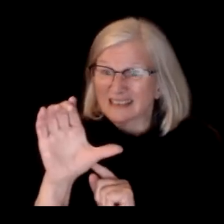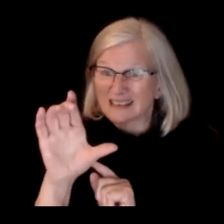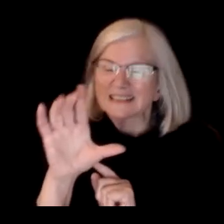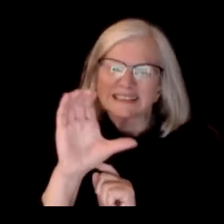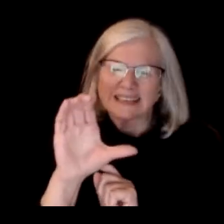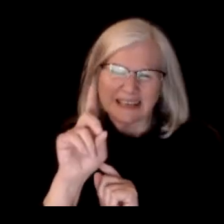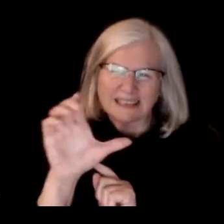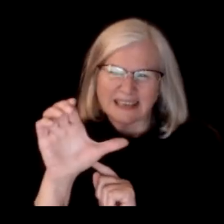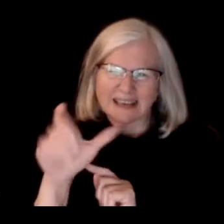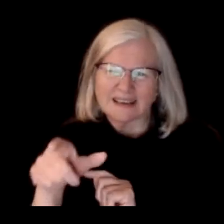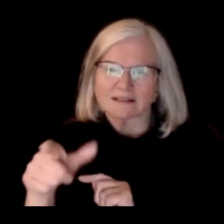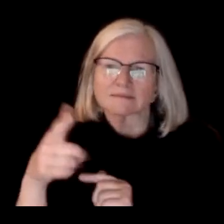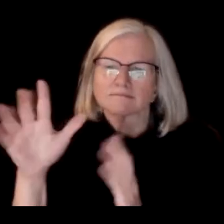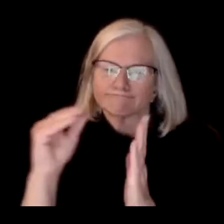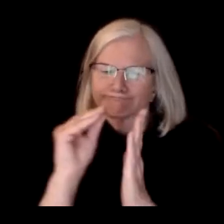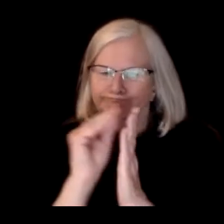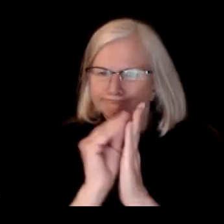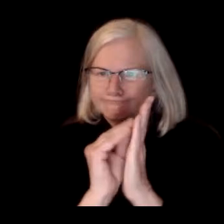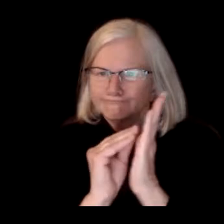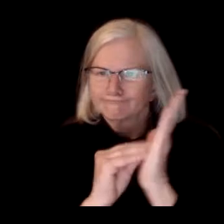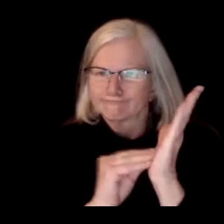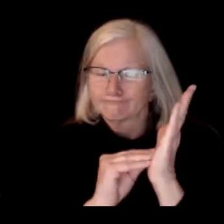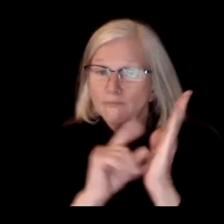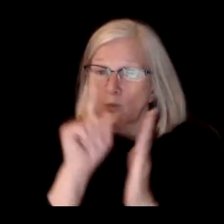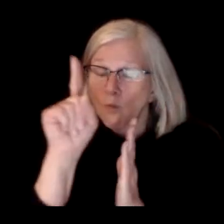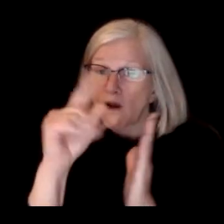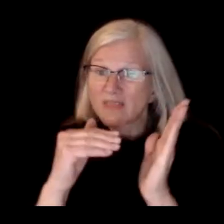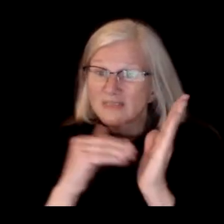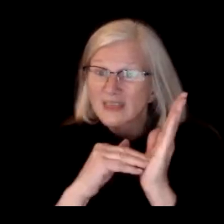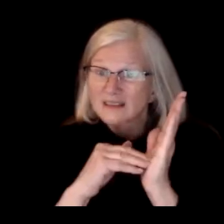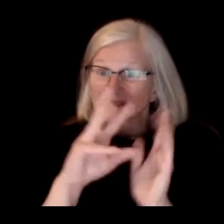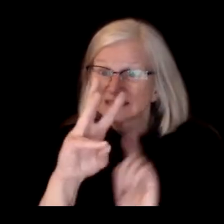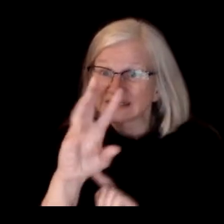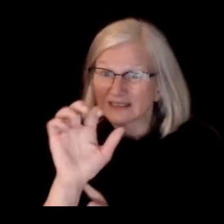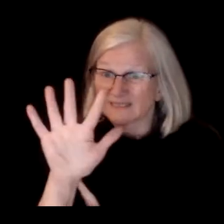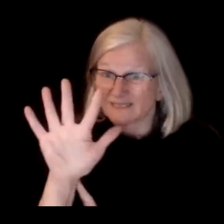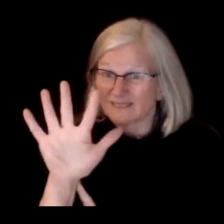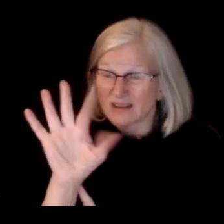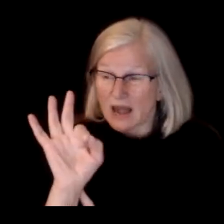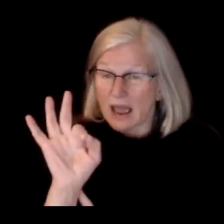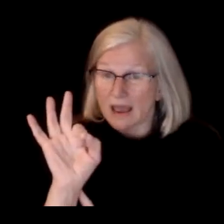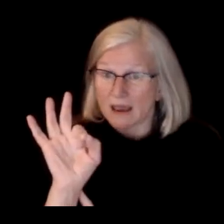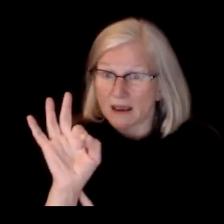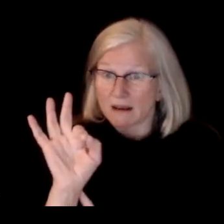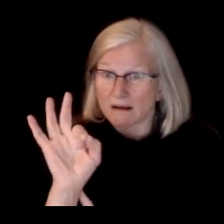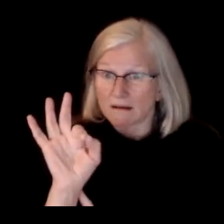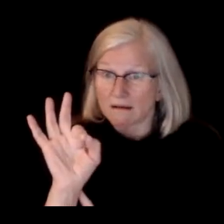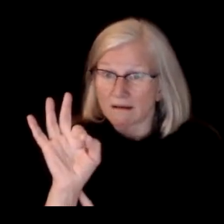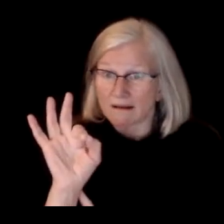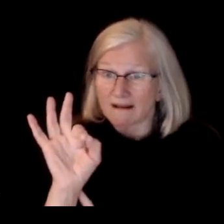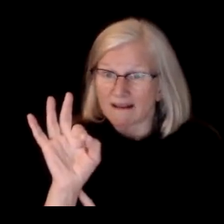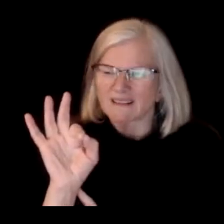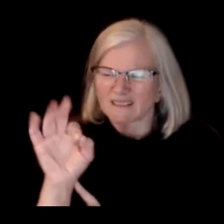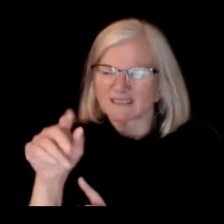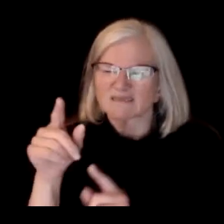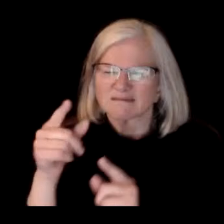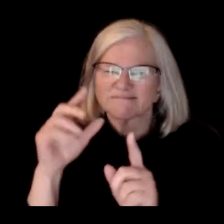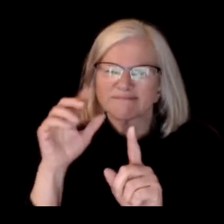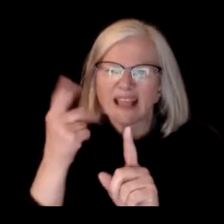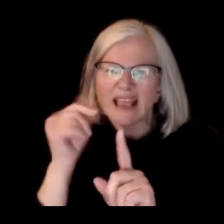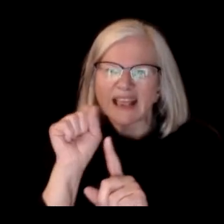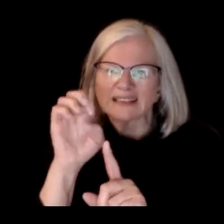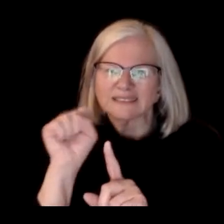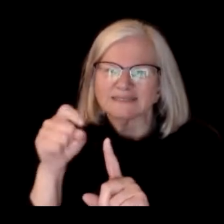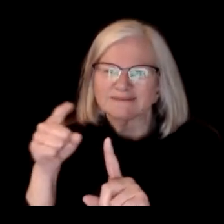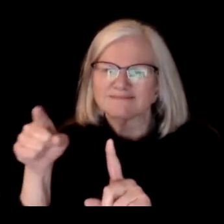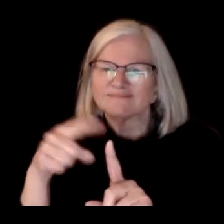1,659 cases and 26 deaths of the multi-system inflammatory syndrome